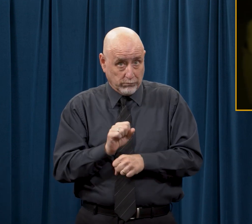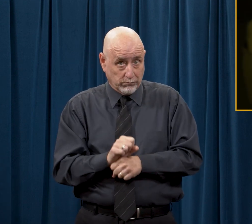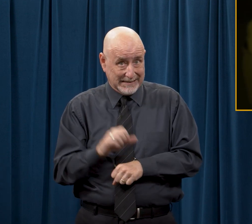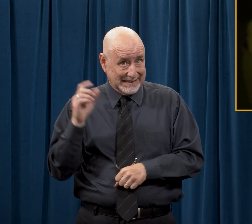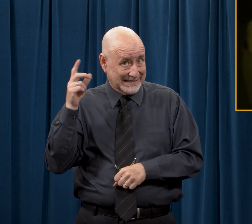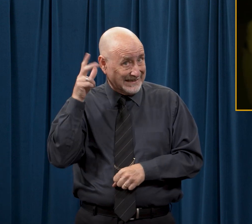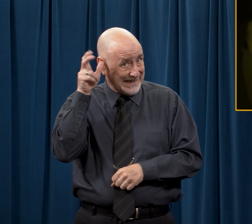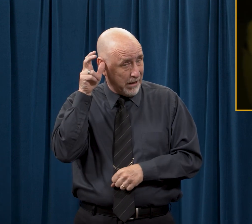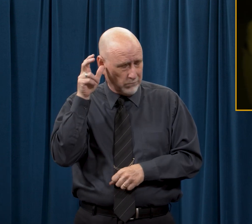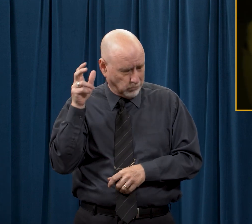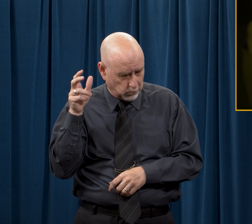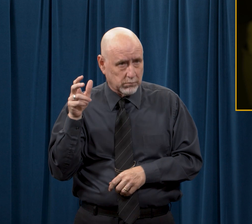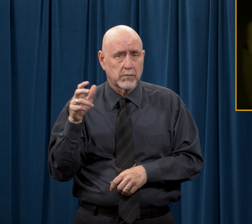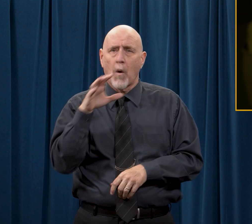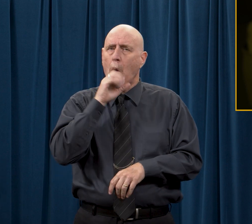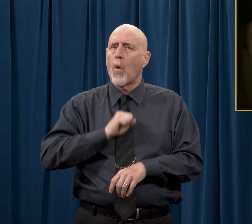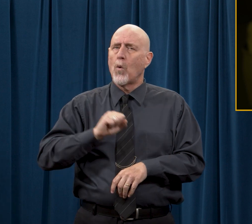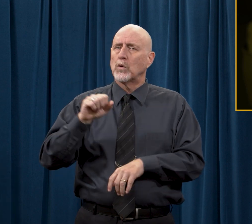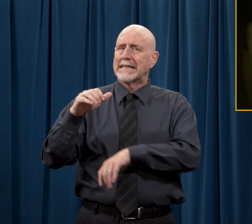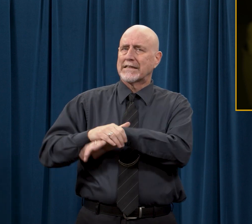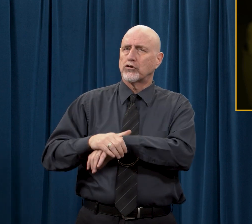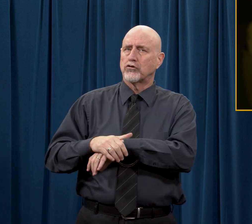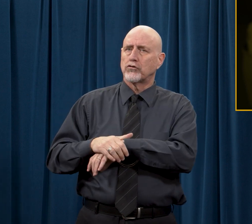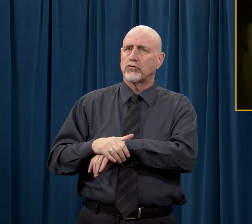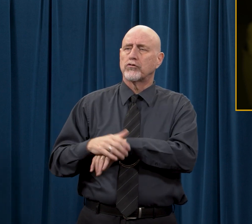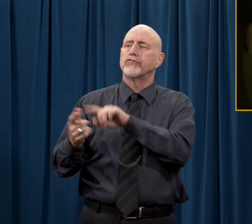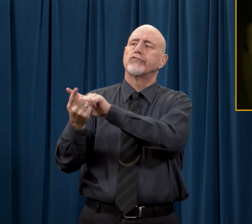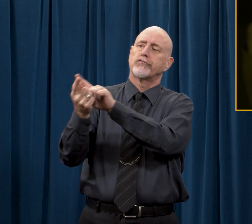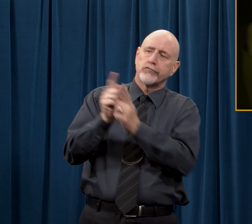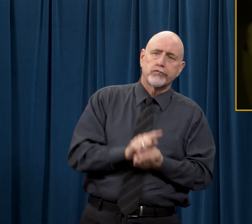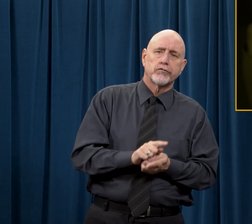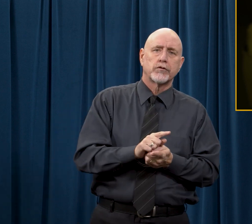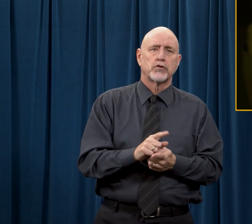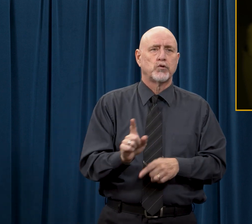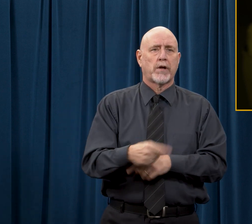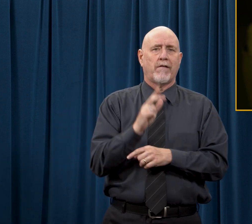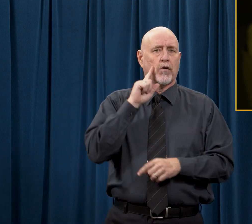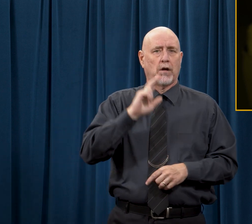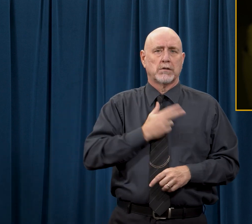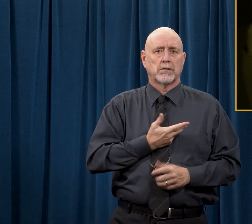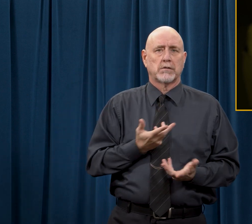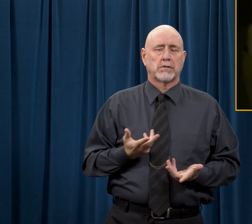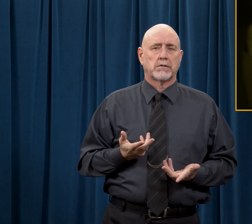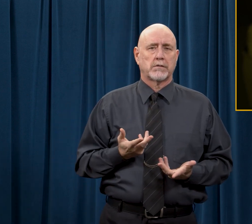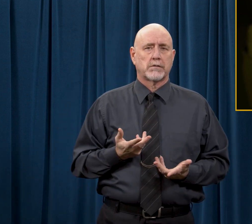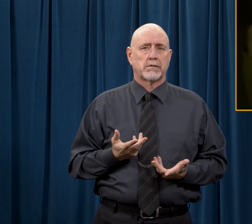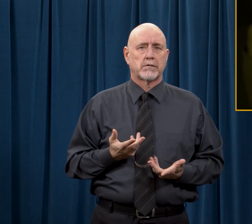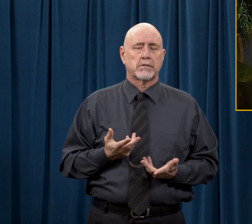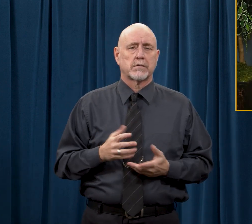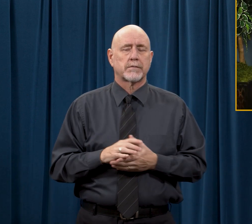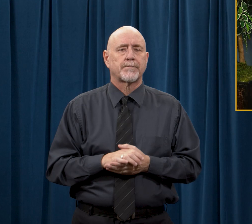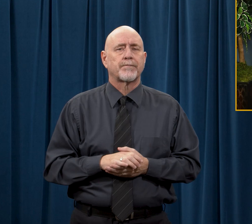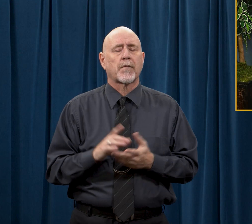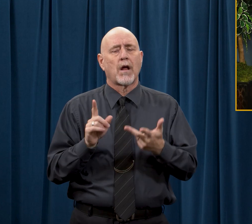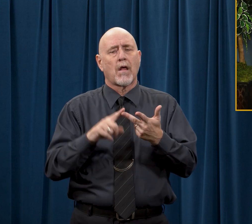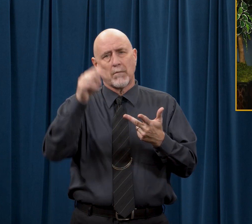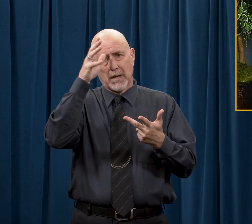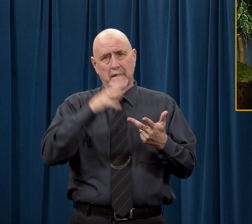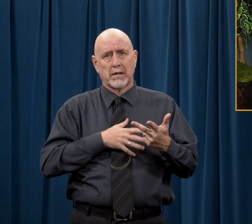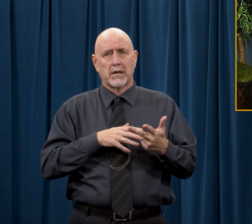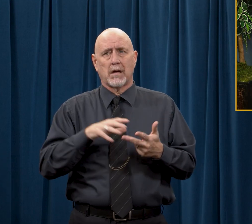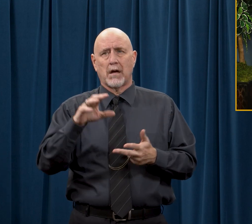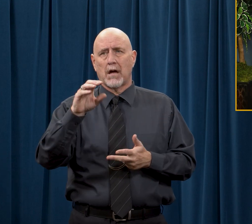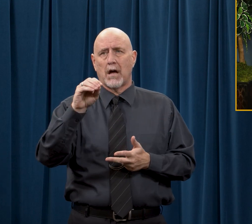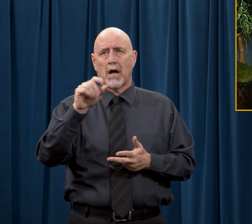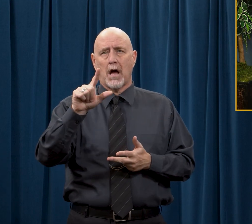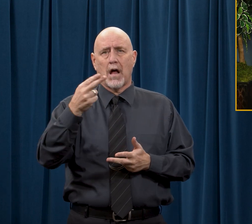is English. However, this Old English would have to be translated for us today.